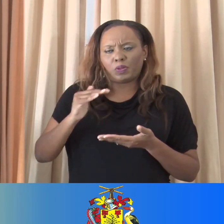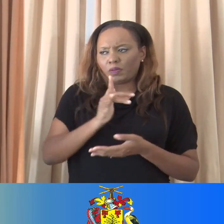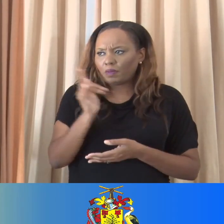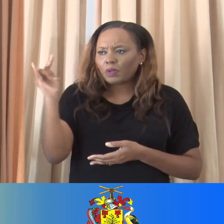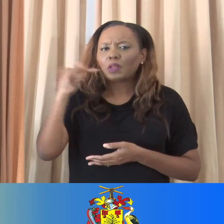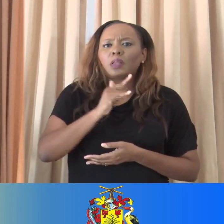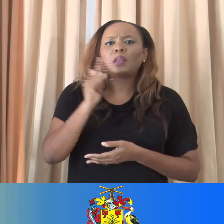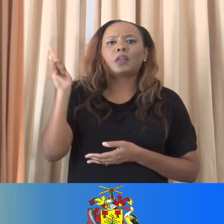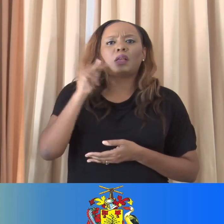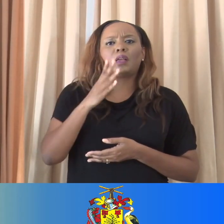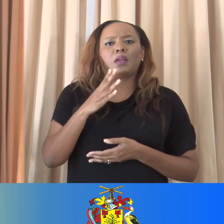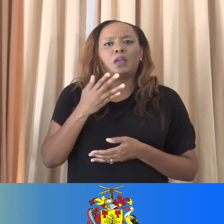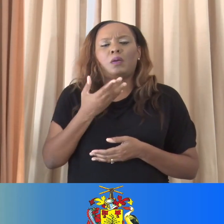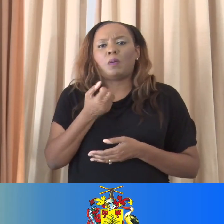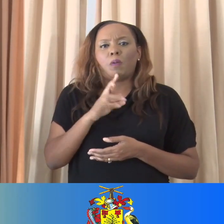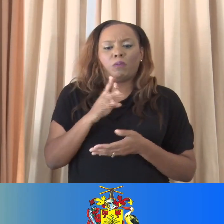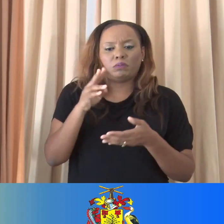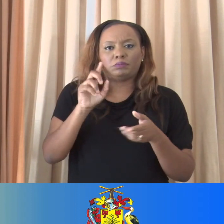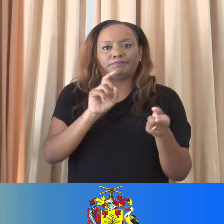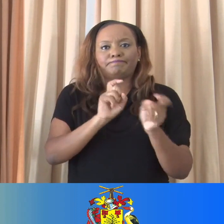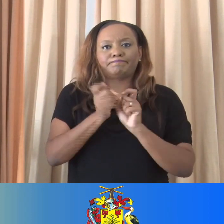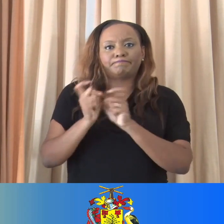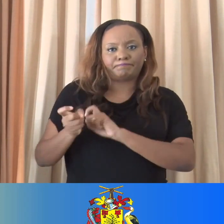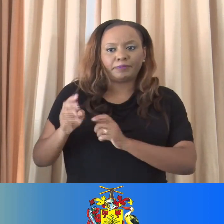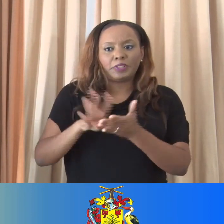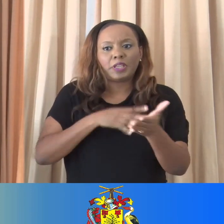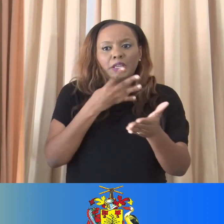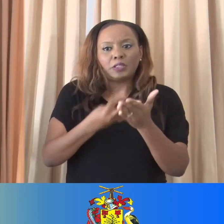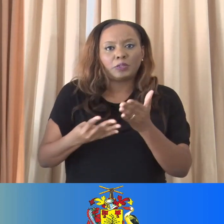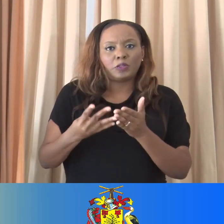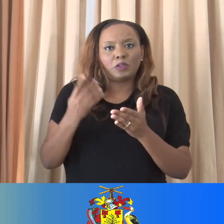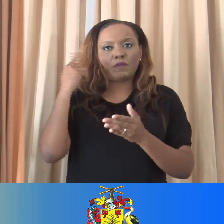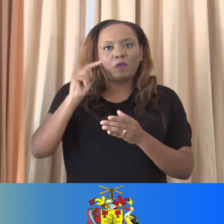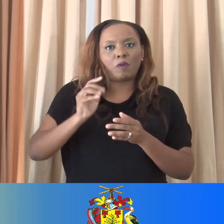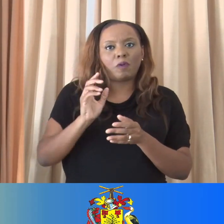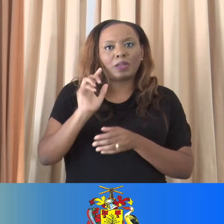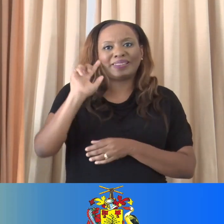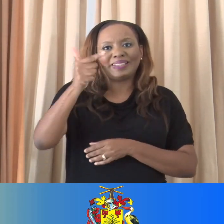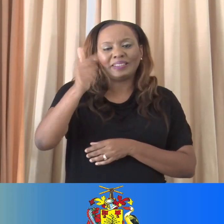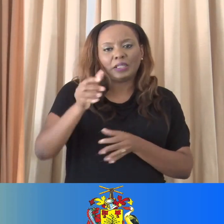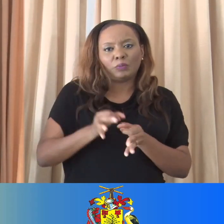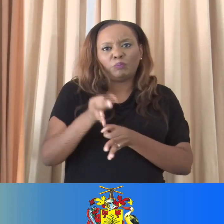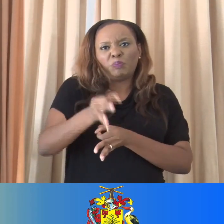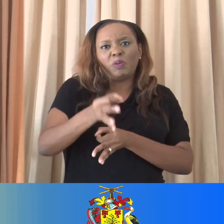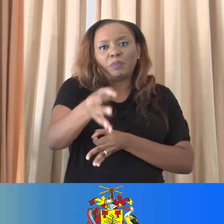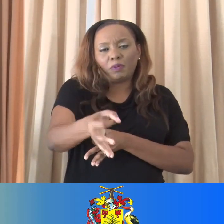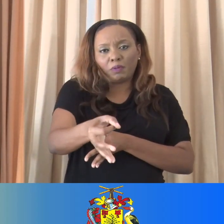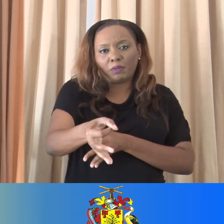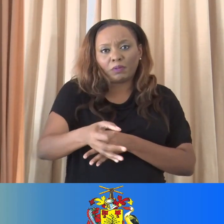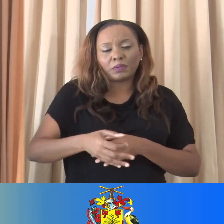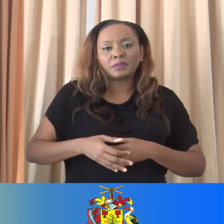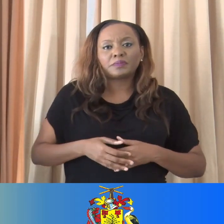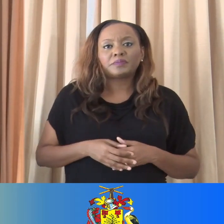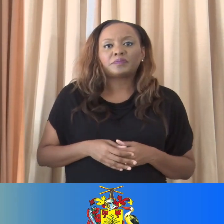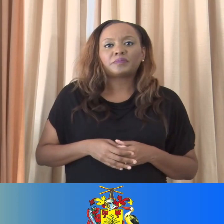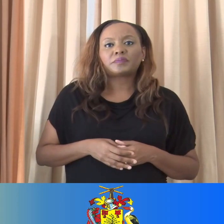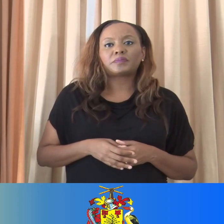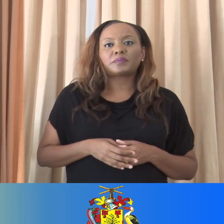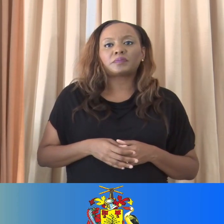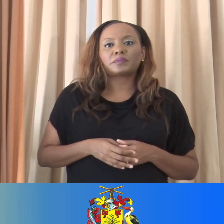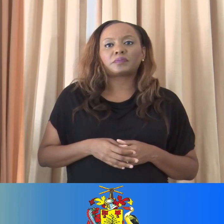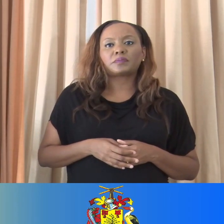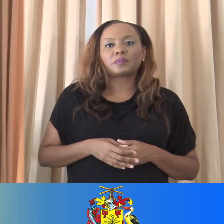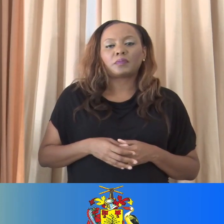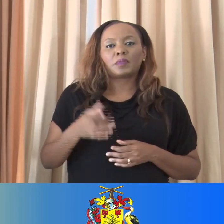maintained. And that is obviously because of the fact that we anticipate the need for a number of various forms